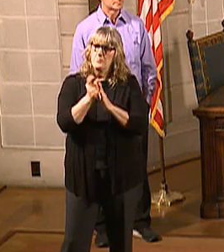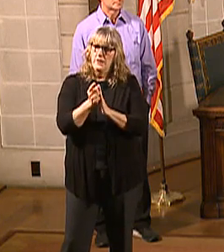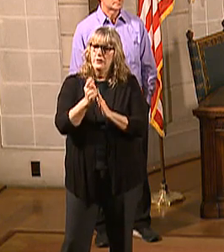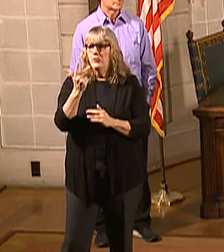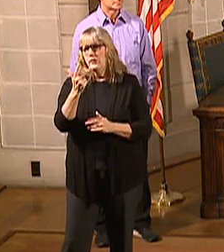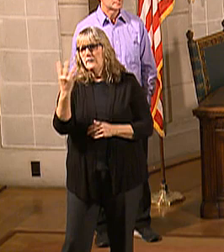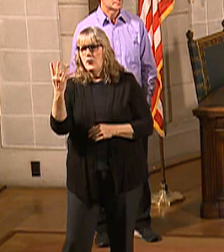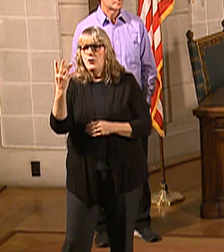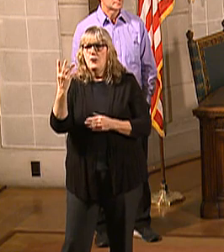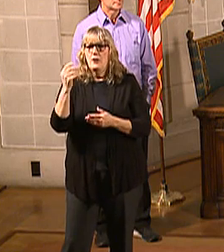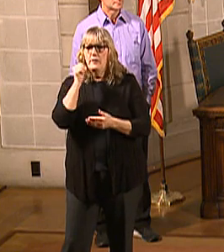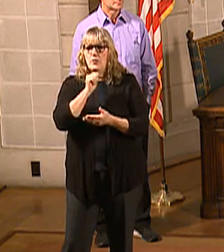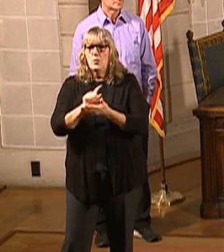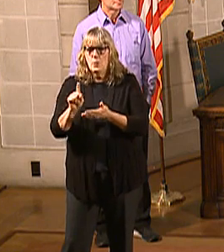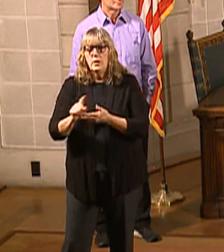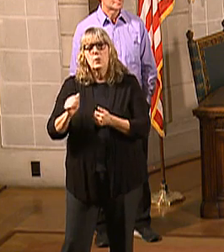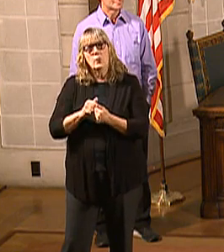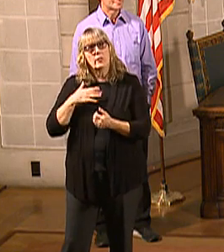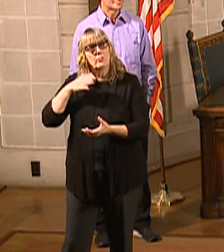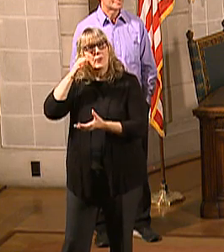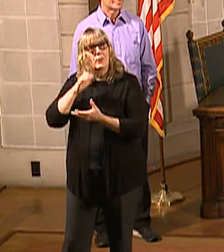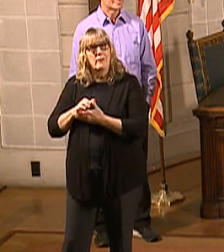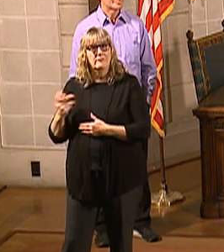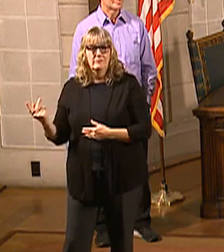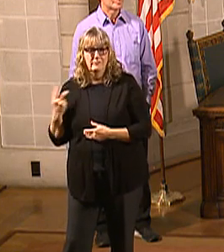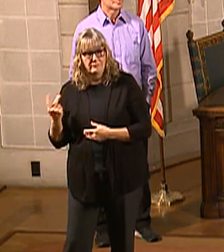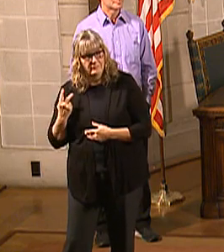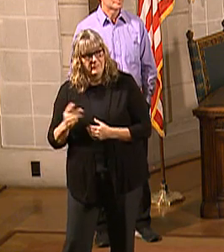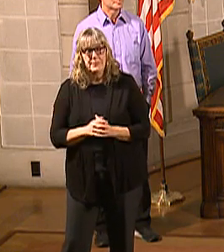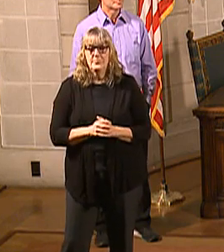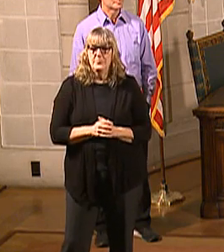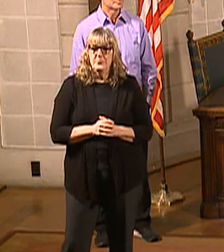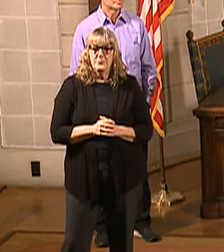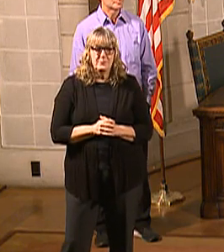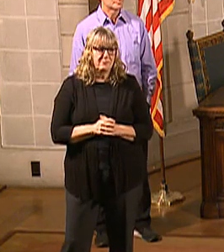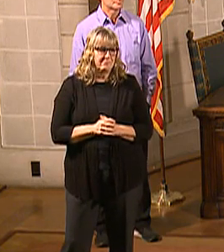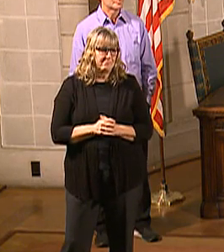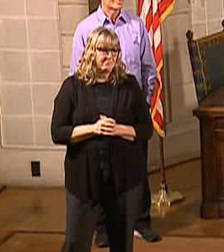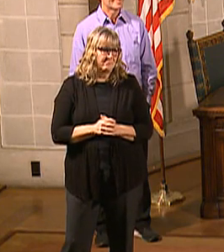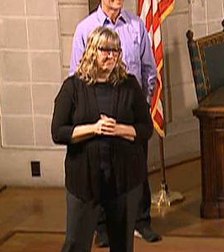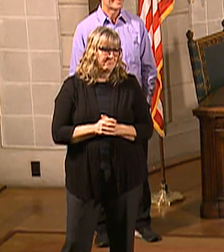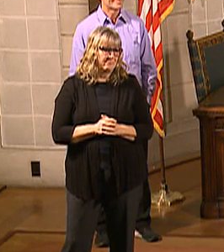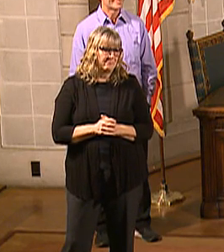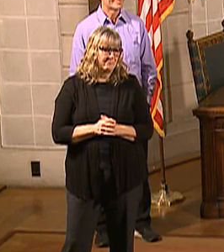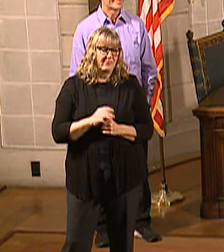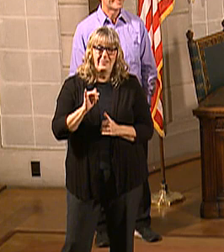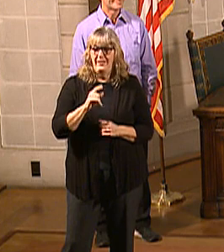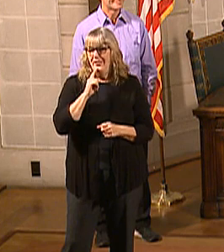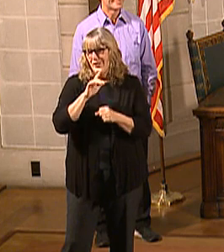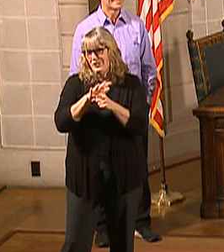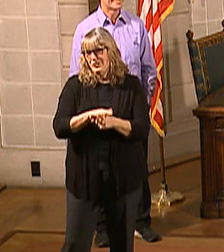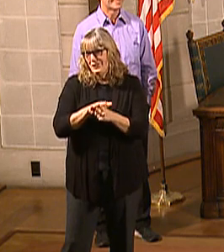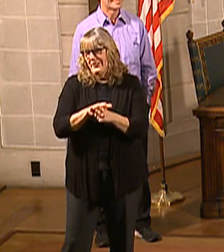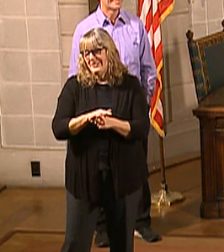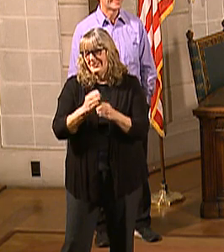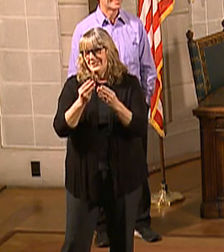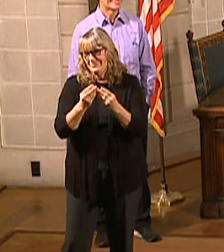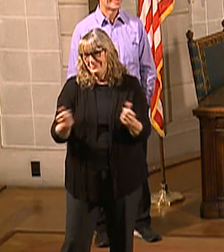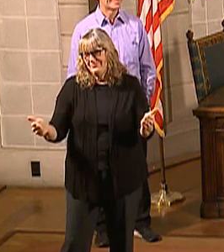3 to 4 times a week with my wife. And I guess that's a stress reliever for